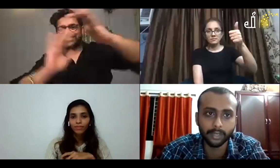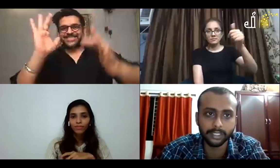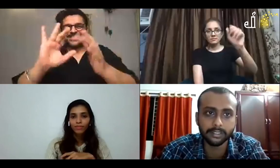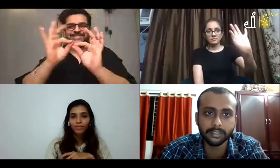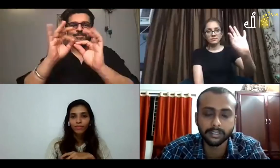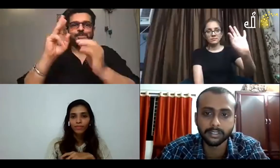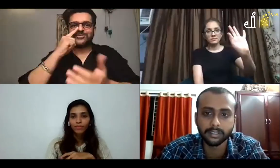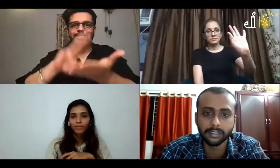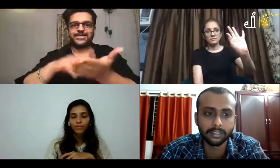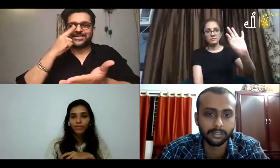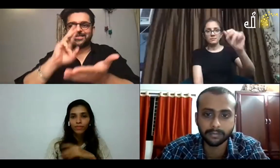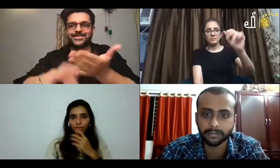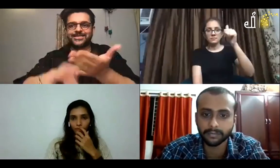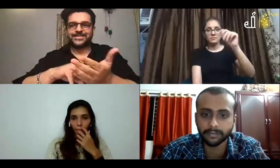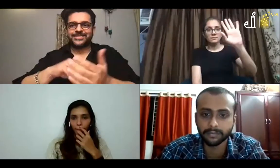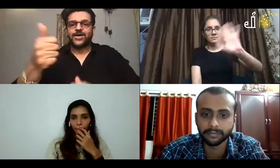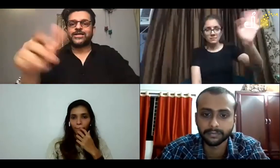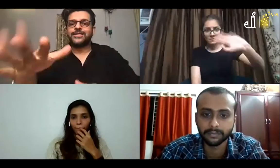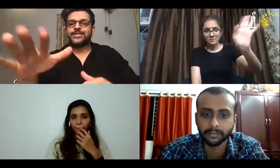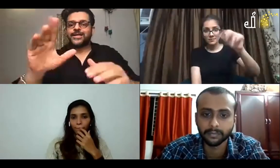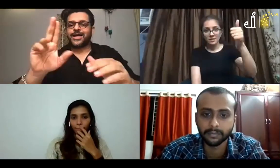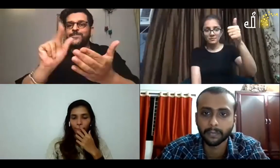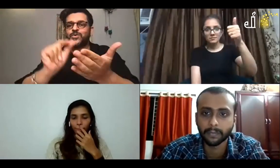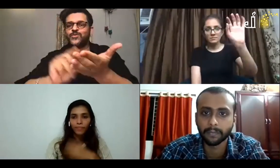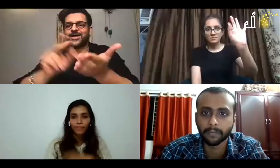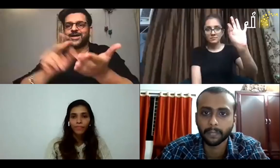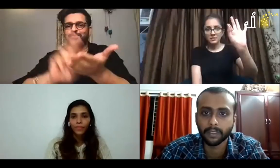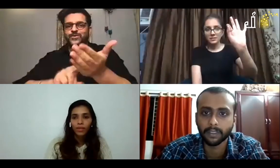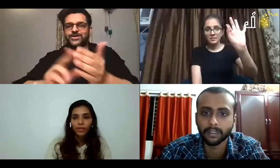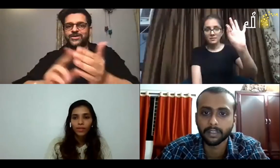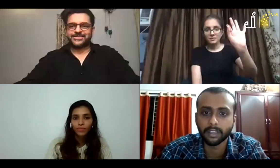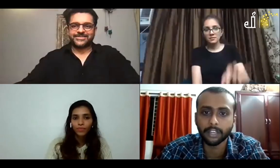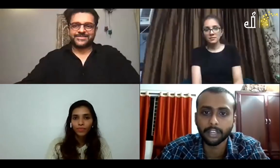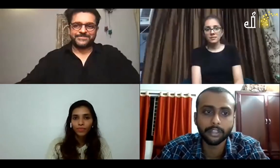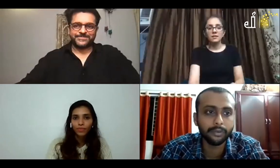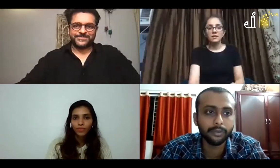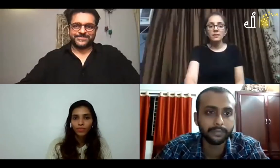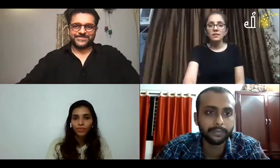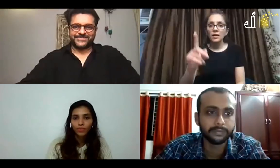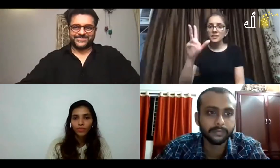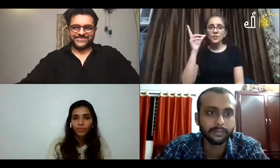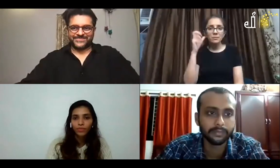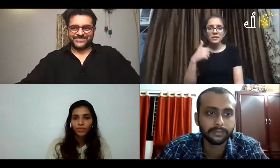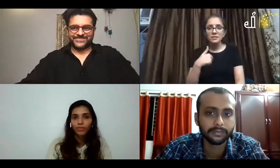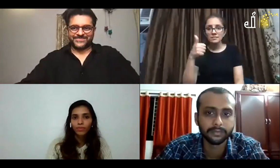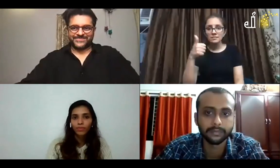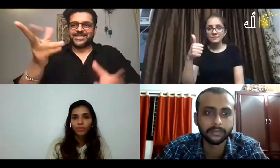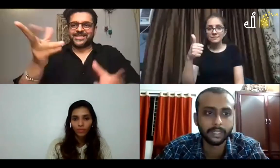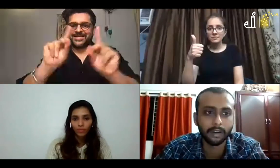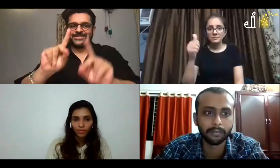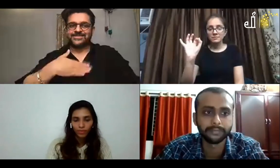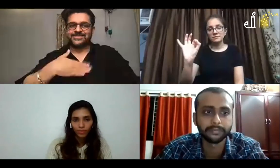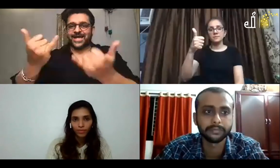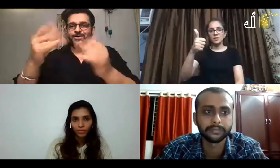Amar, you are on mute. Yeah, Amma, you are muted. Can you hear me now? Can you hear me?